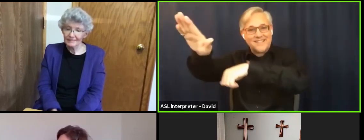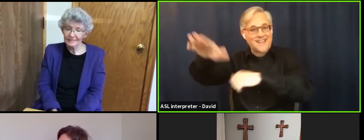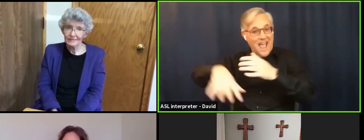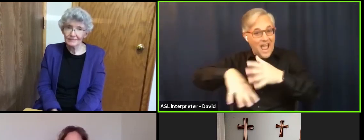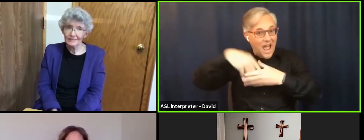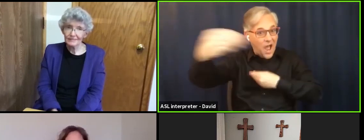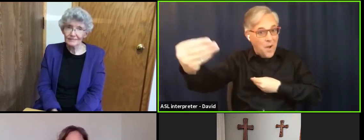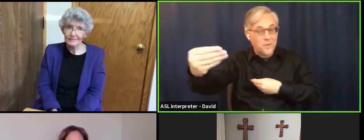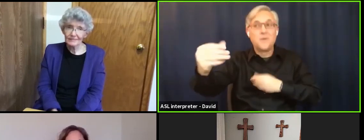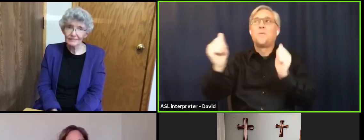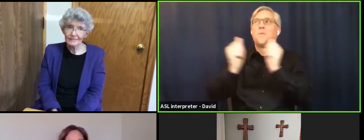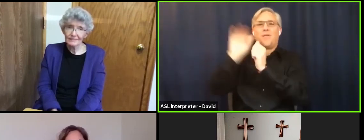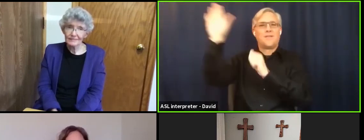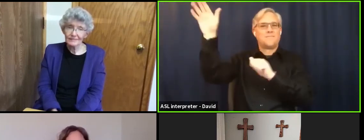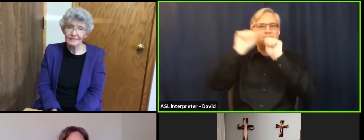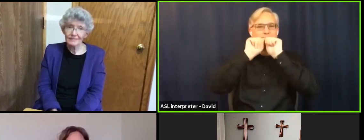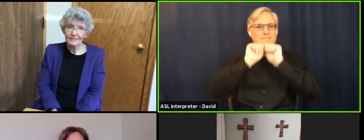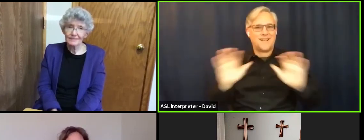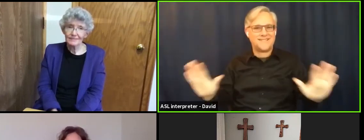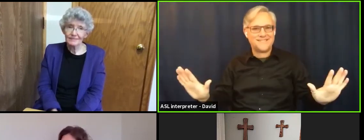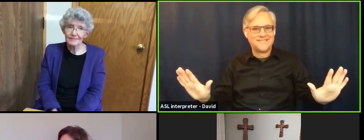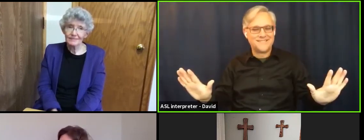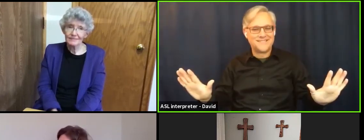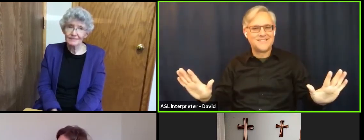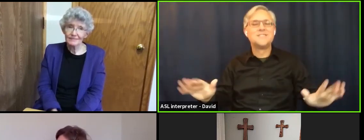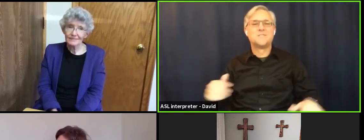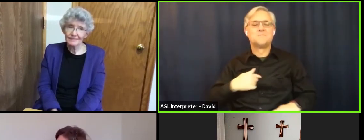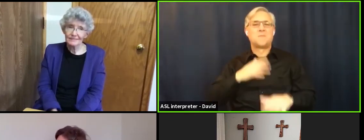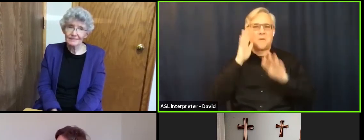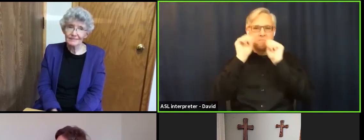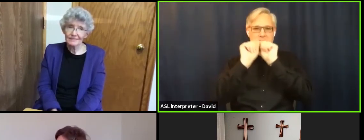blessing. So receive this blessing.